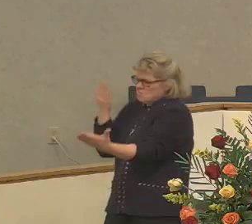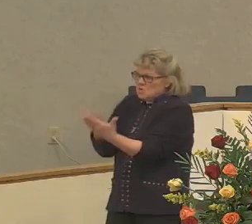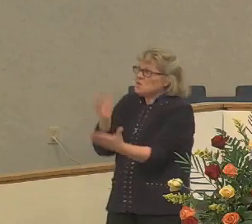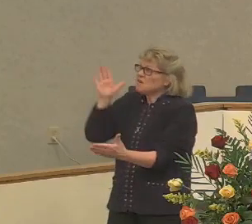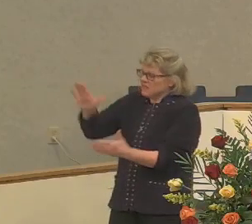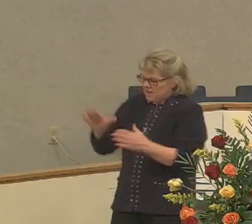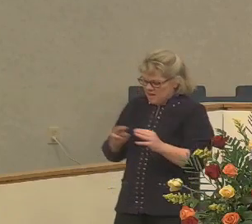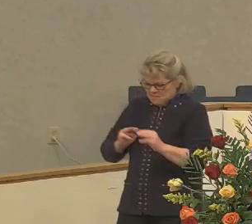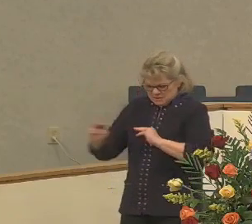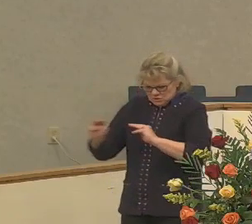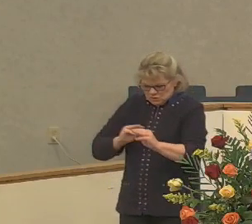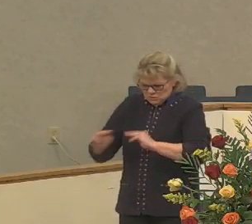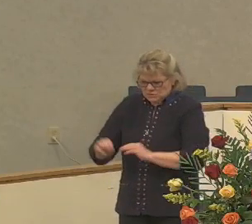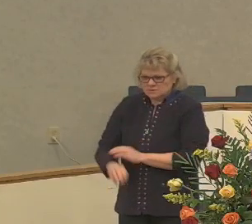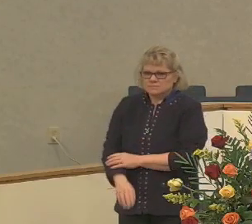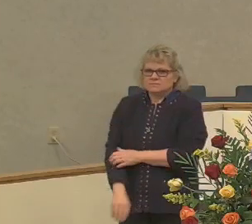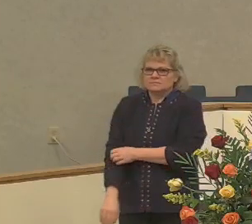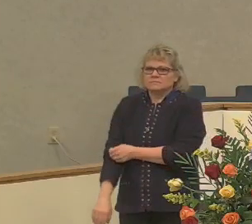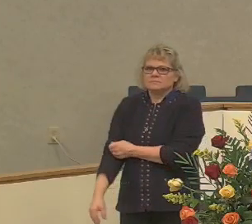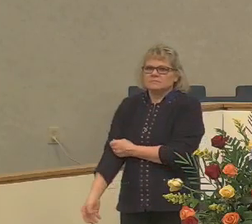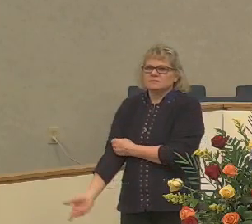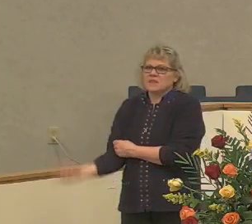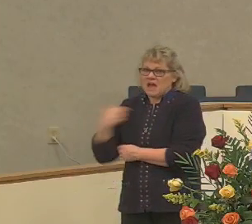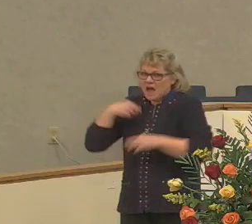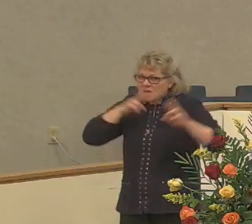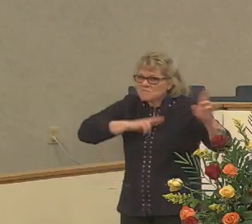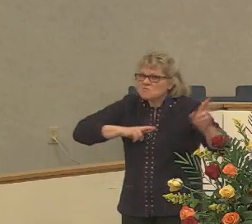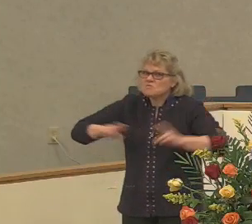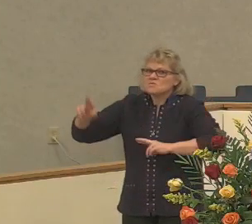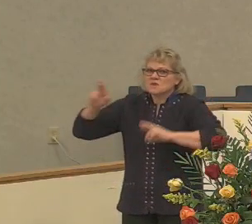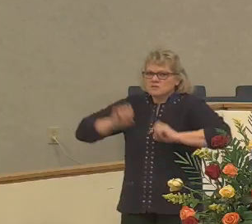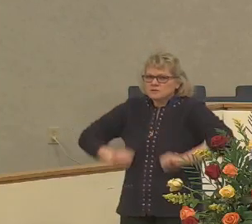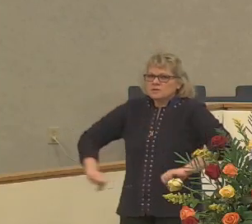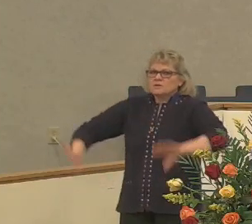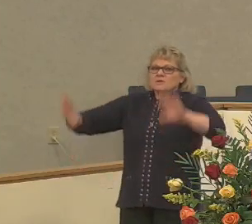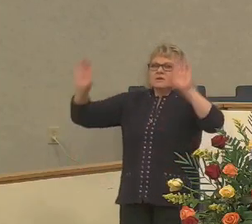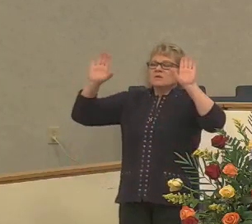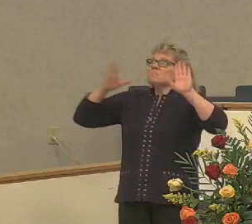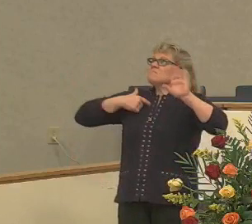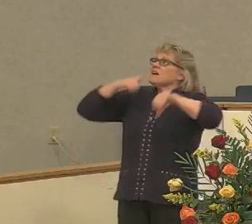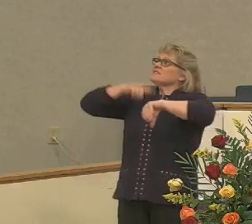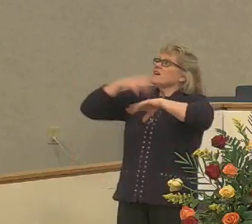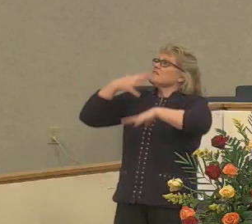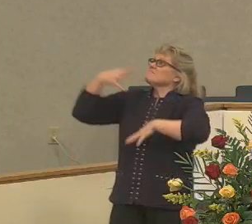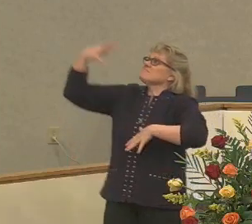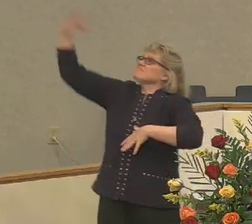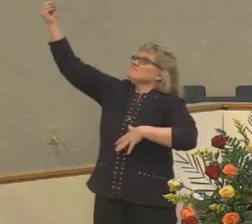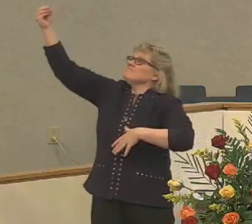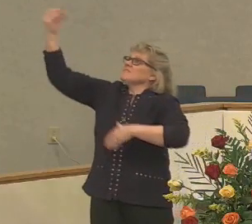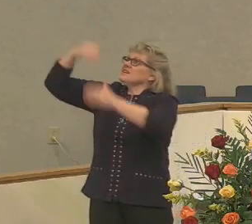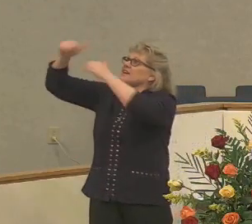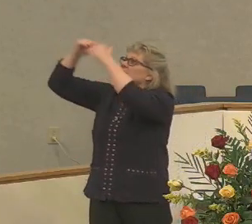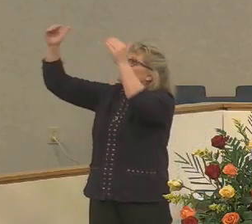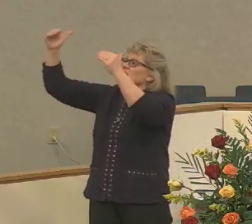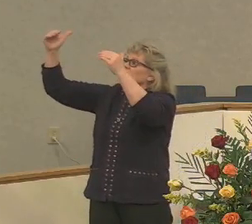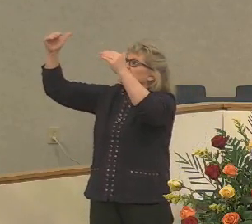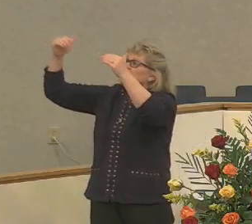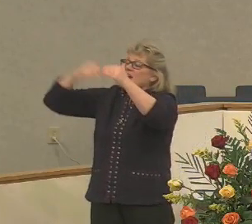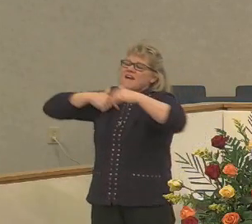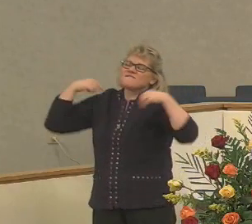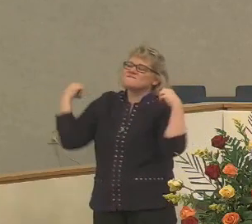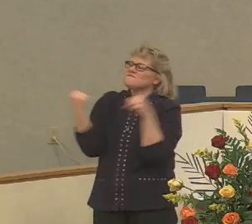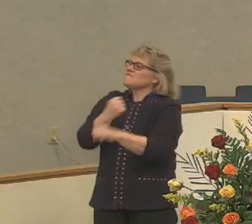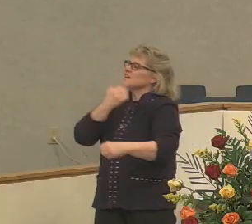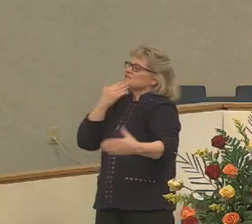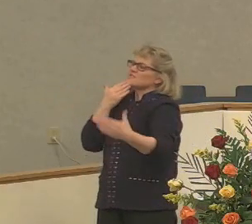of thy ministry. For I am now ready to be offered, and the time of my departure is at hand. I have fought